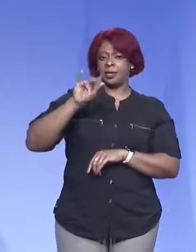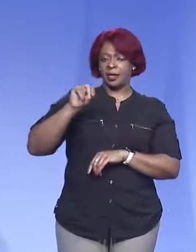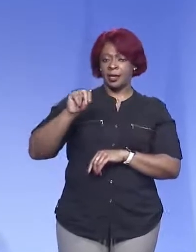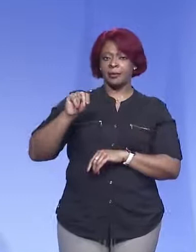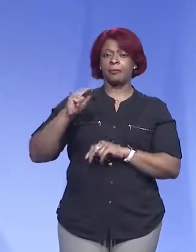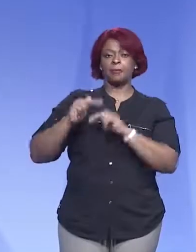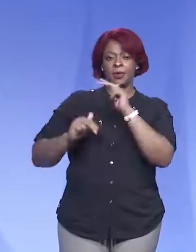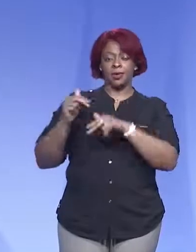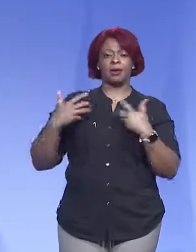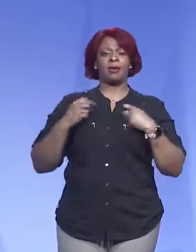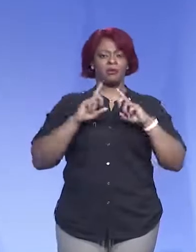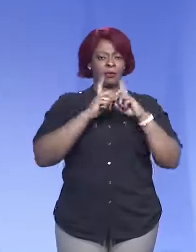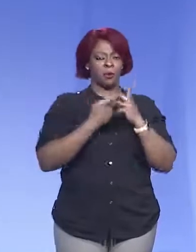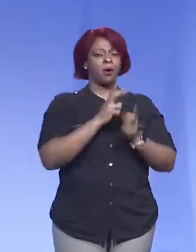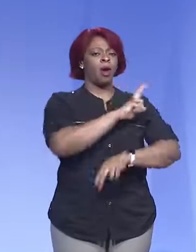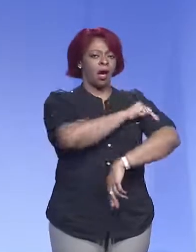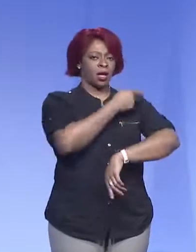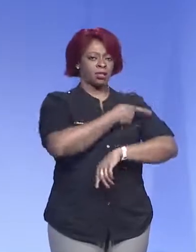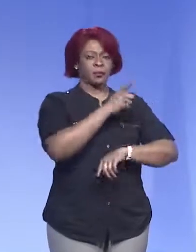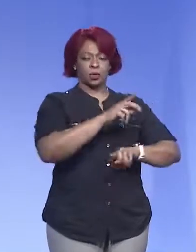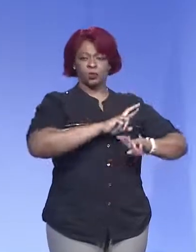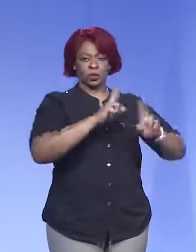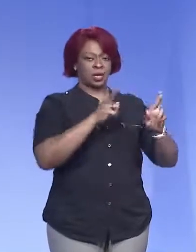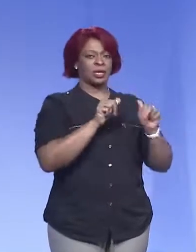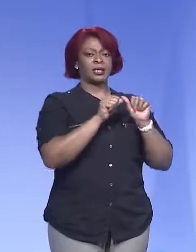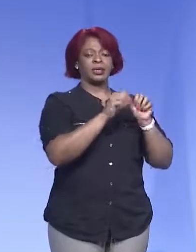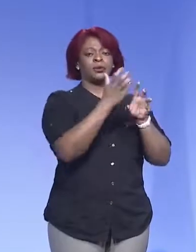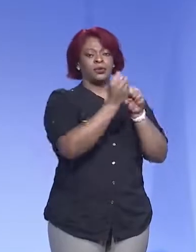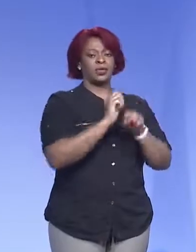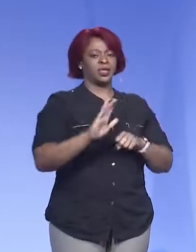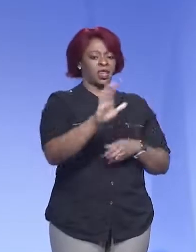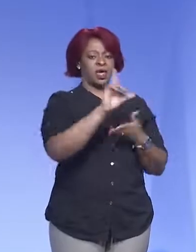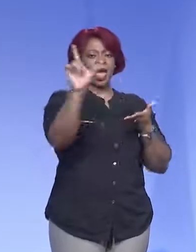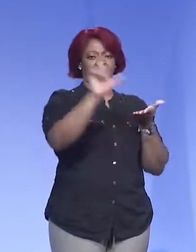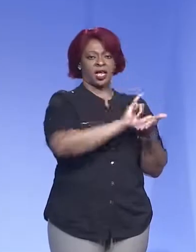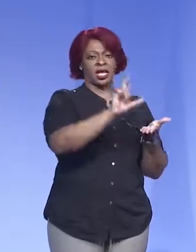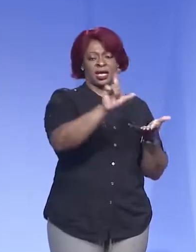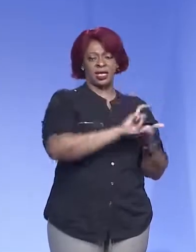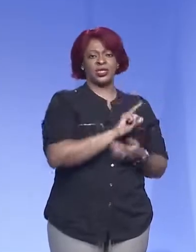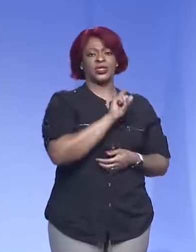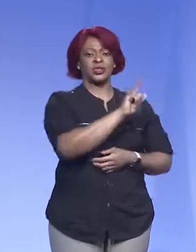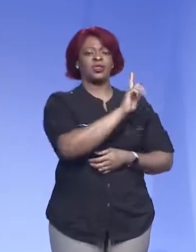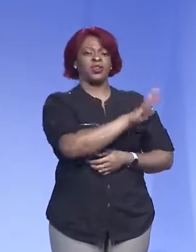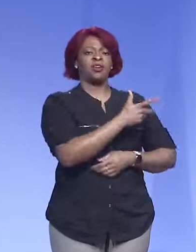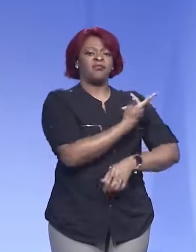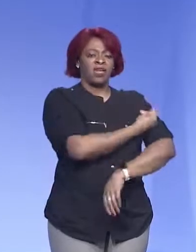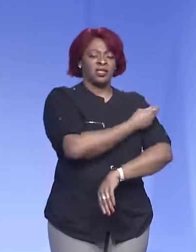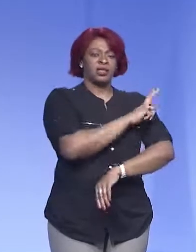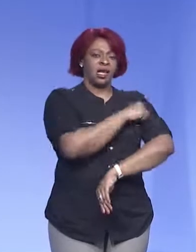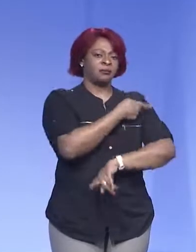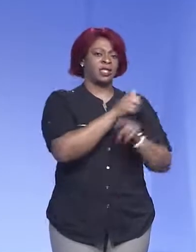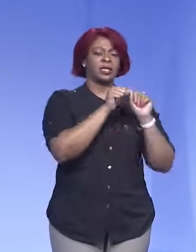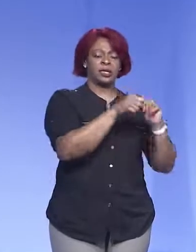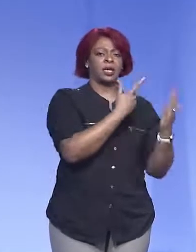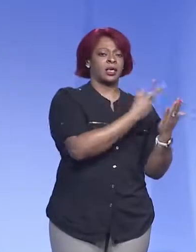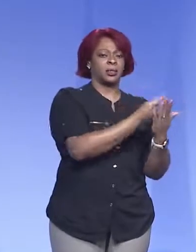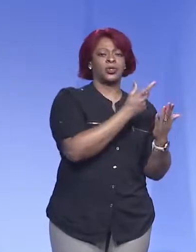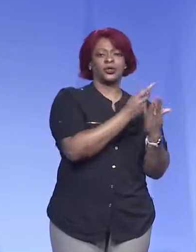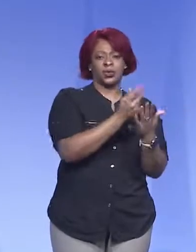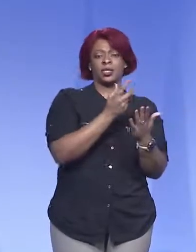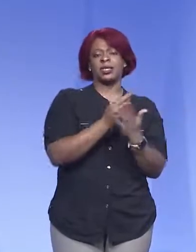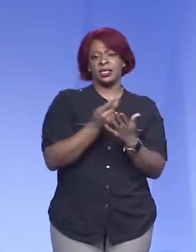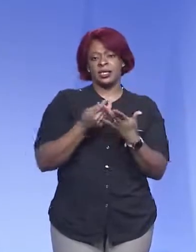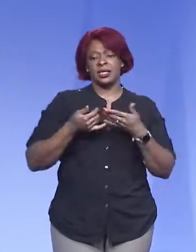department. The hospitals also continue to receive their allocations of vaccine and continue to